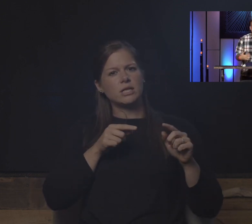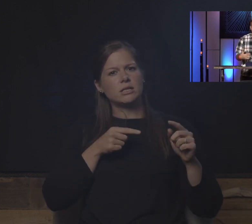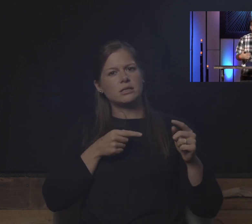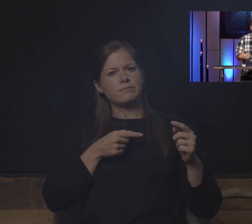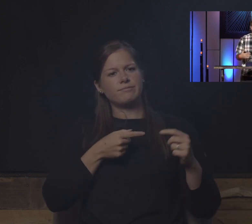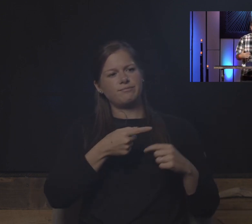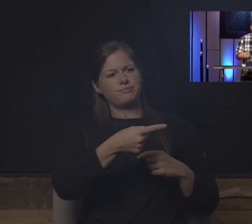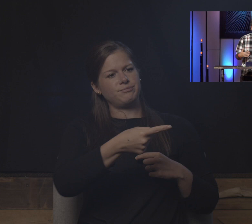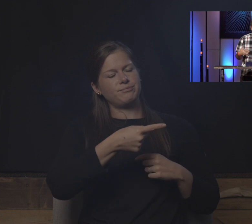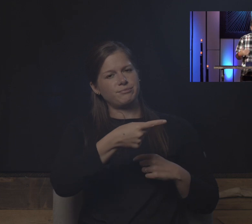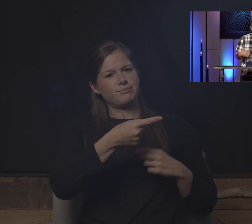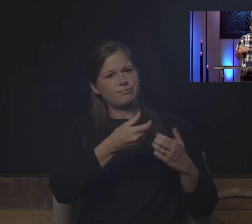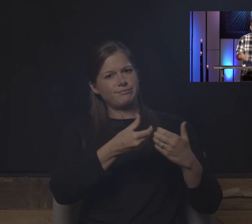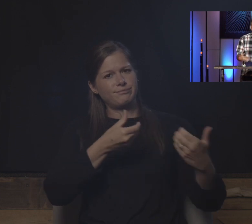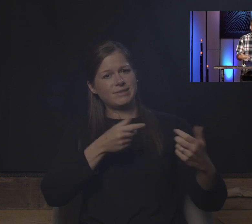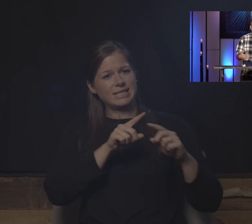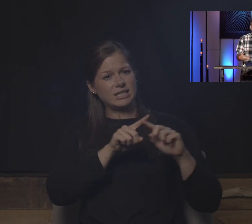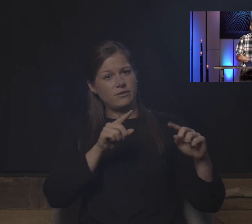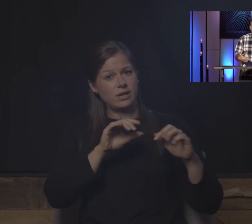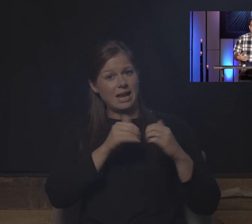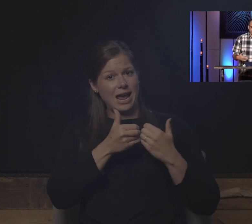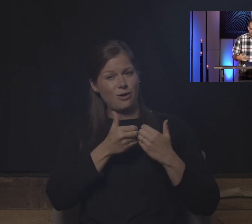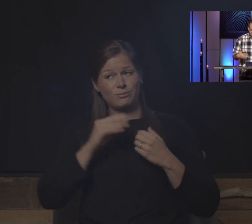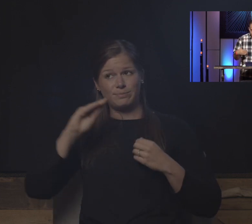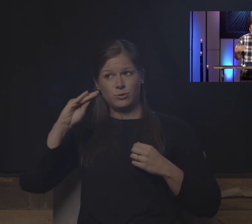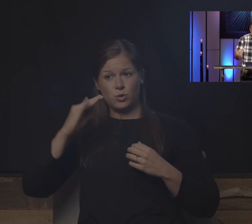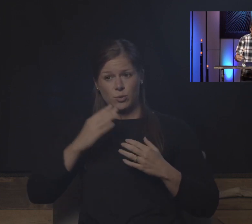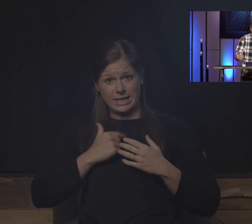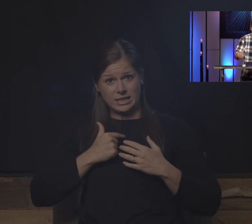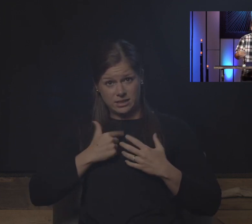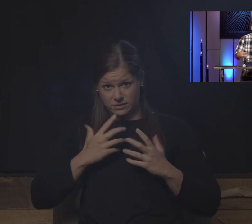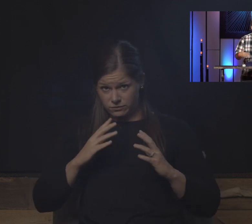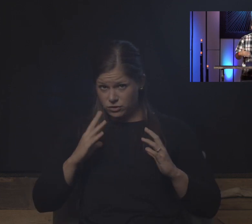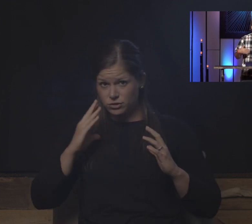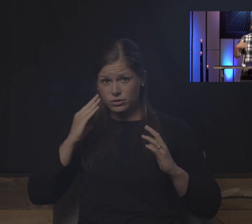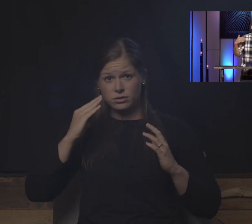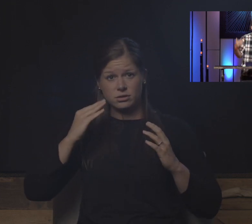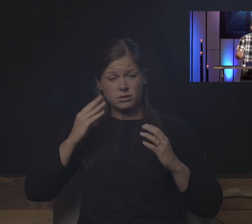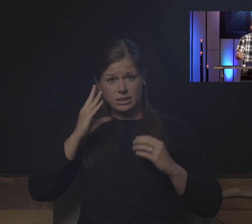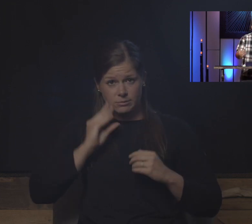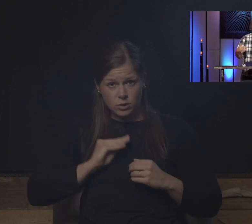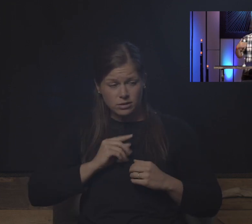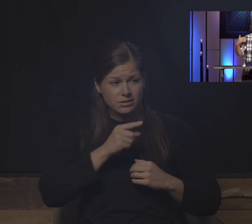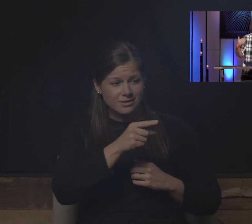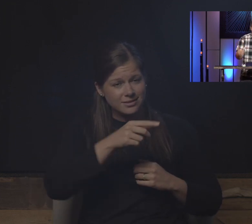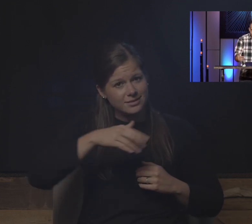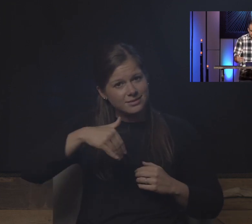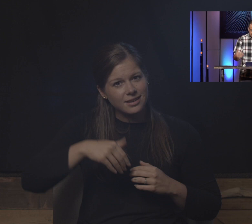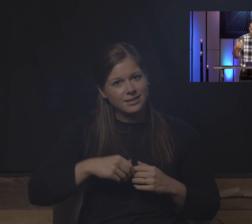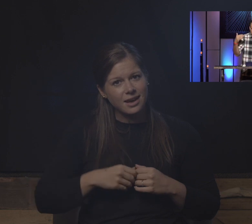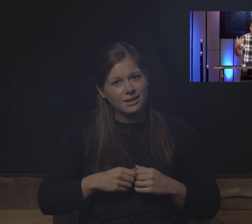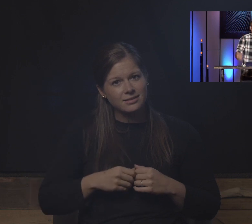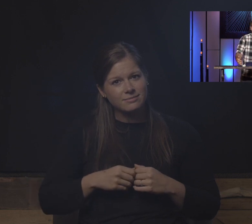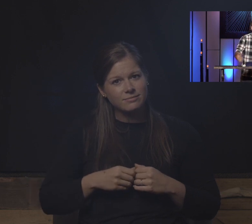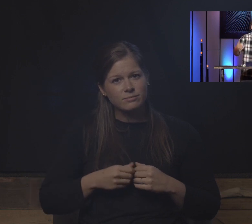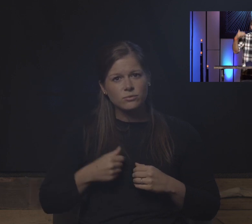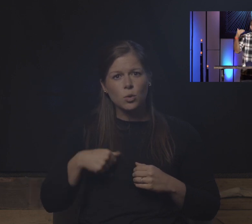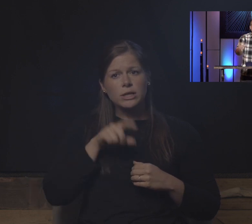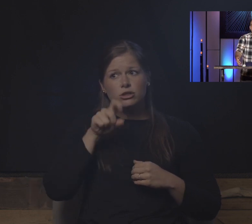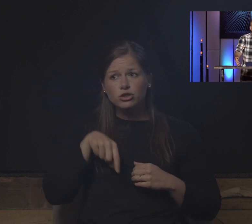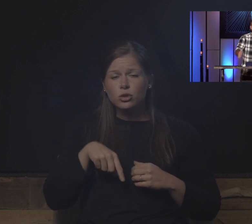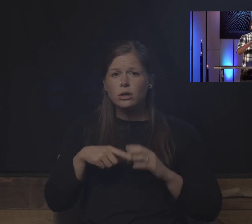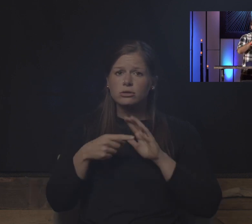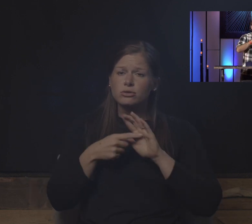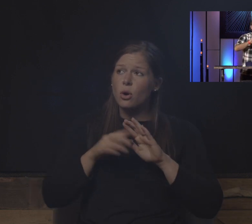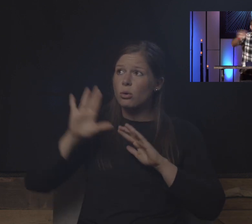shown us, we will demonstrate that same kind of mercy, that same kind of grace and forgiveness and kindness